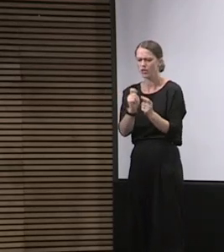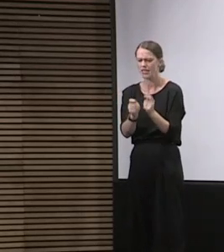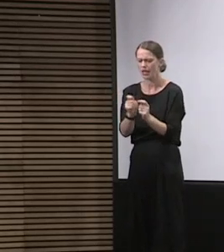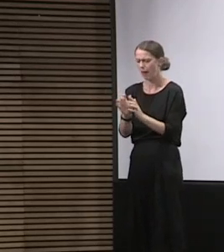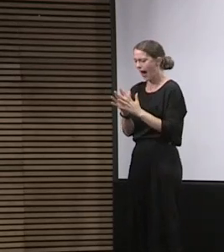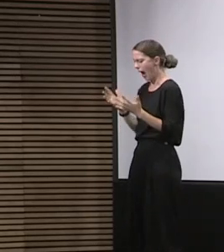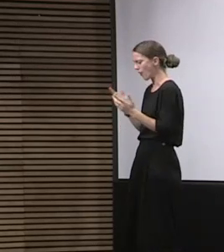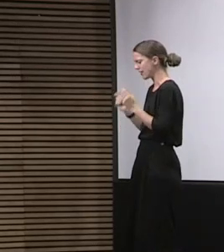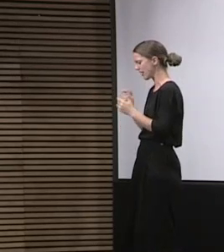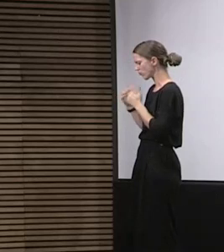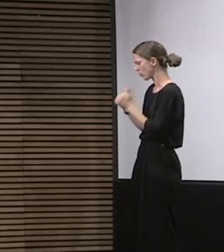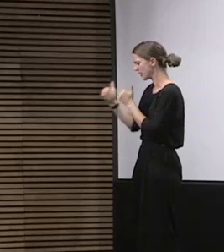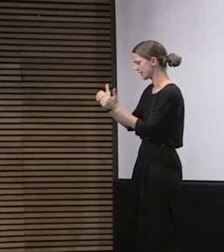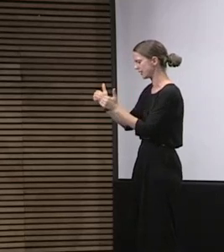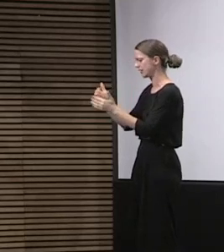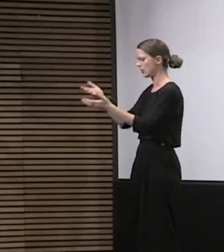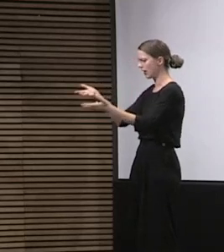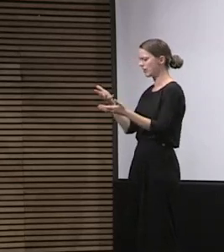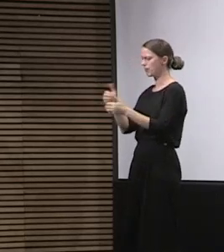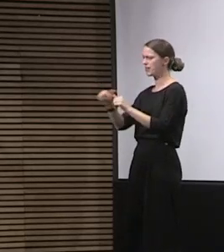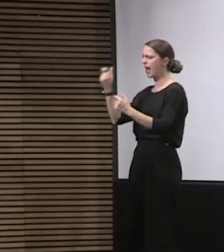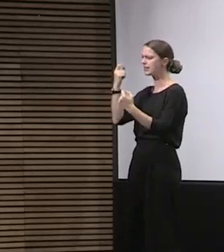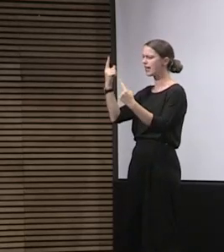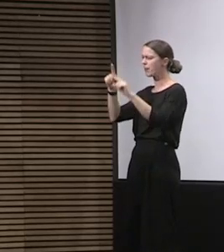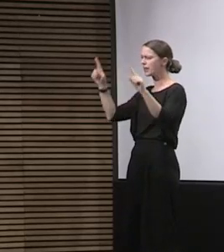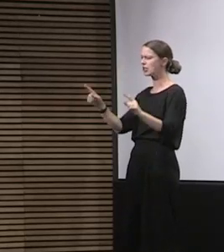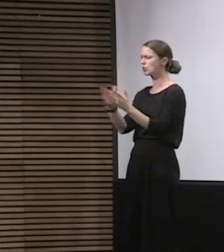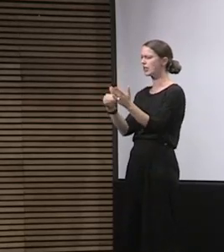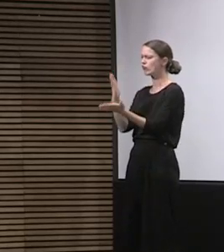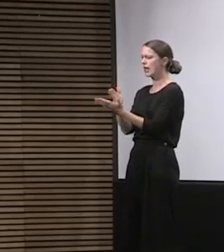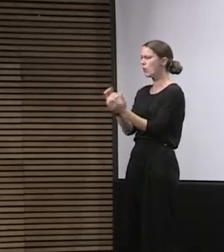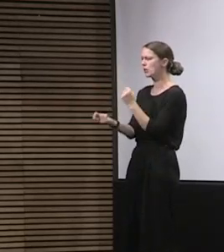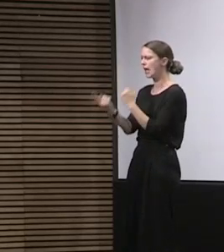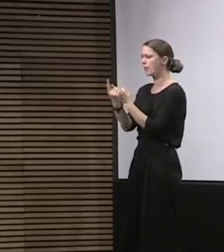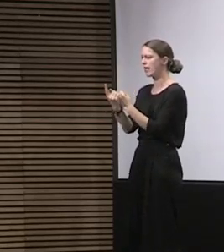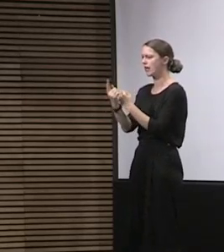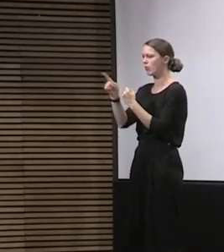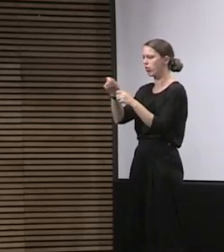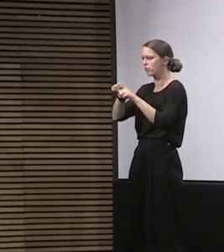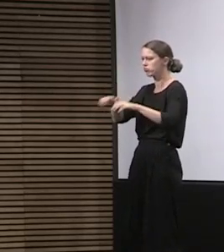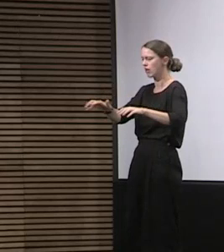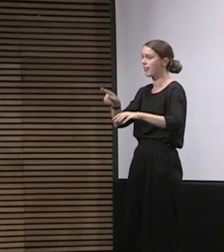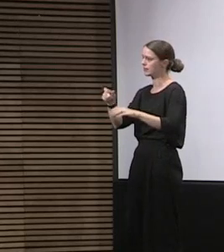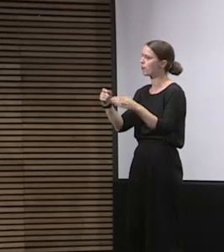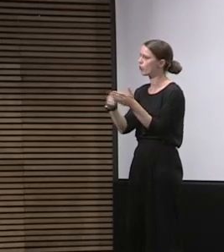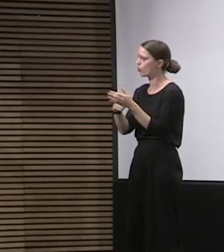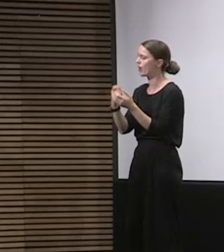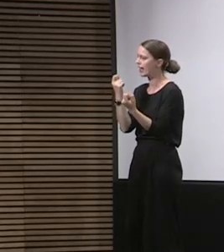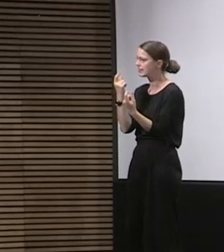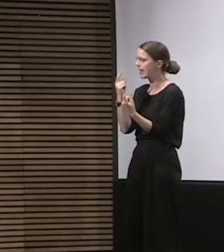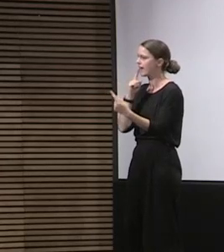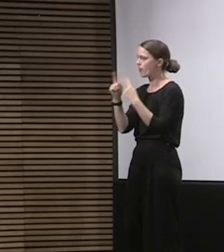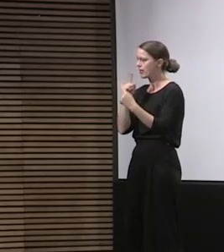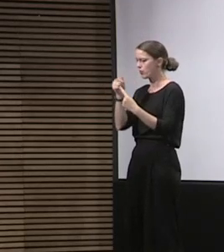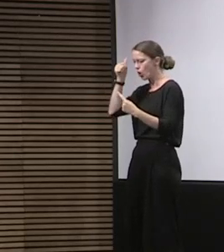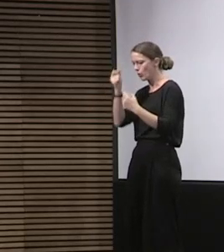how the testing is done. That will give us a much better picture of what's actually happening across New Zealand, and that's really imperative that we have that